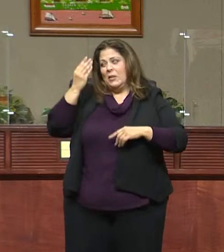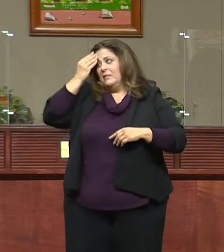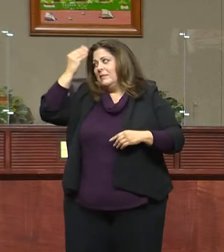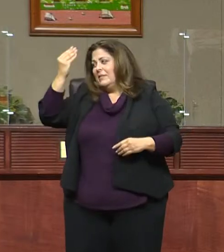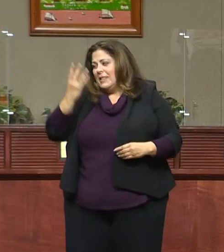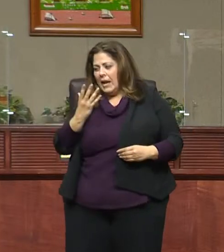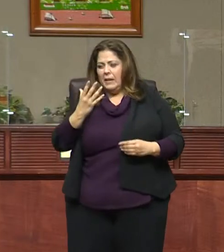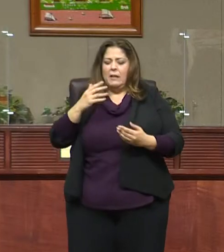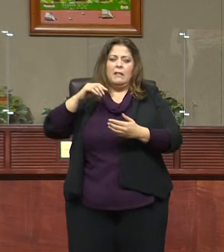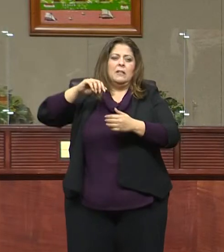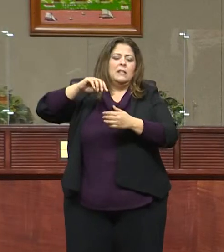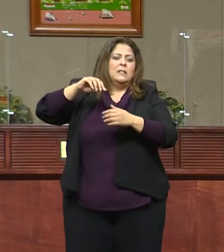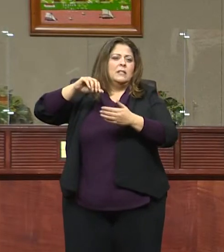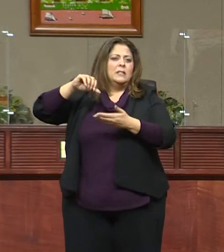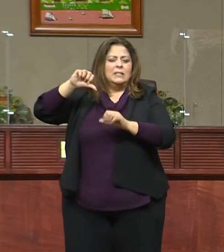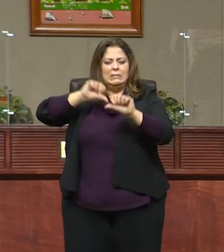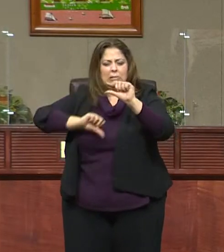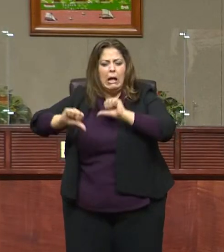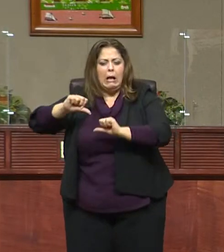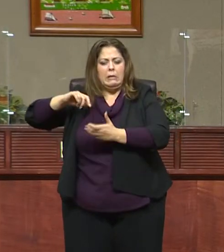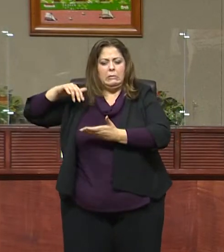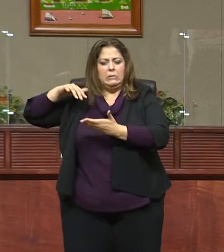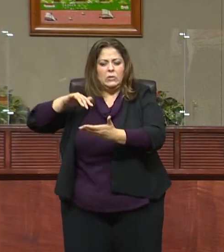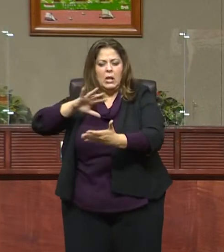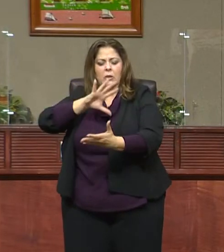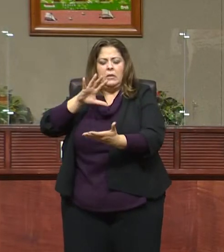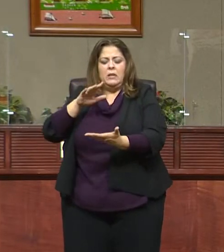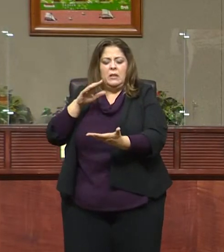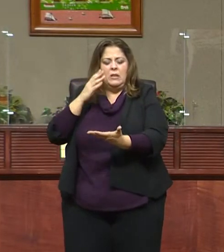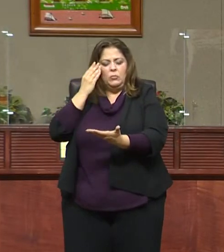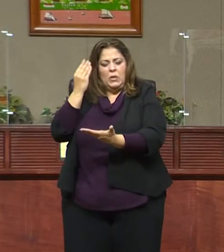the science behind it. But suffice it